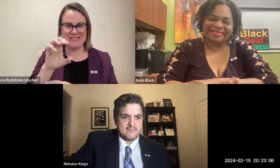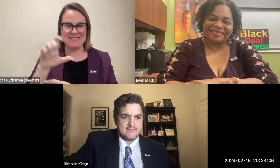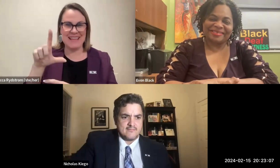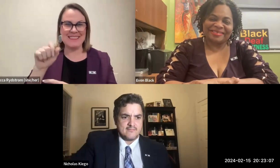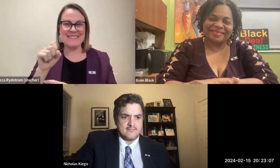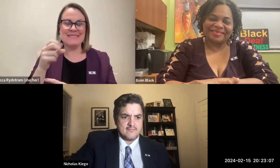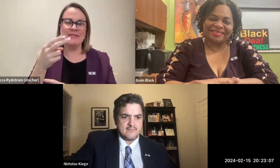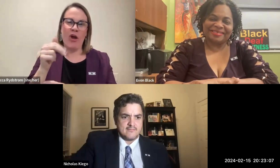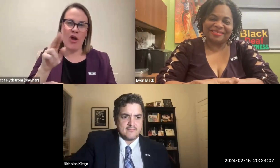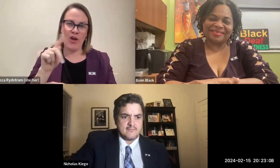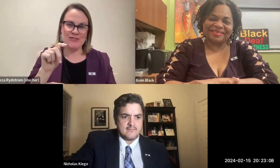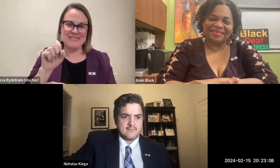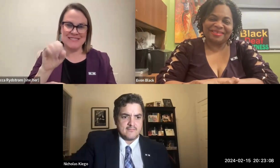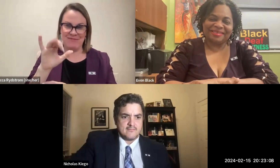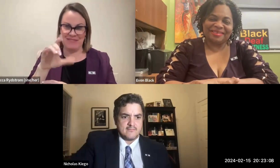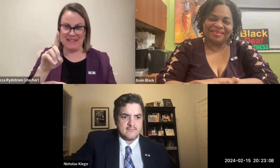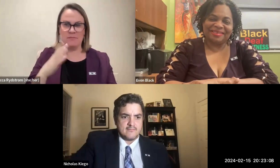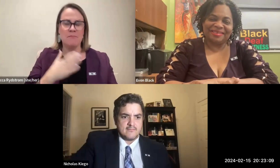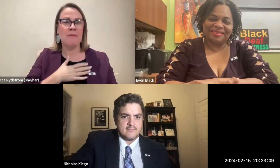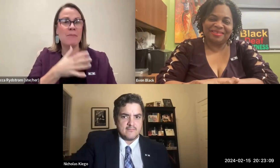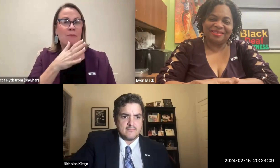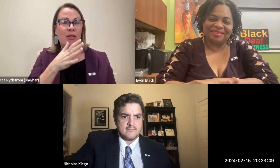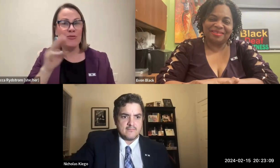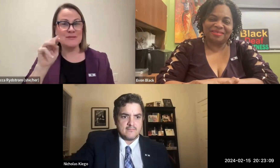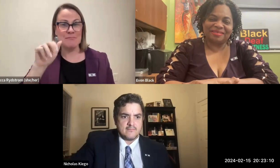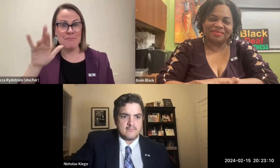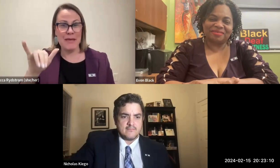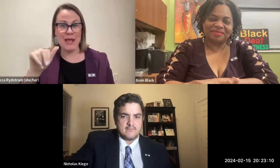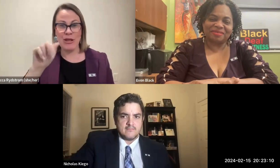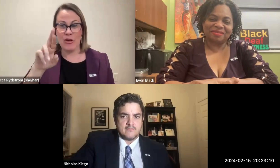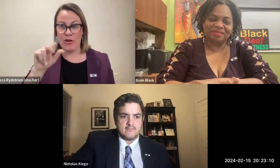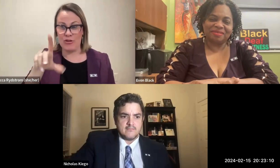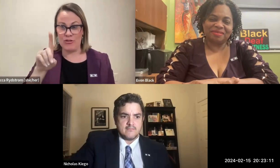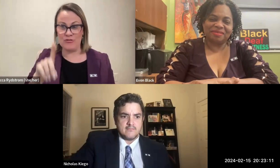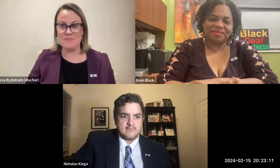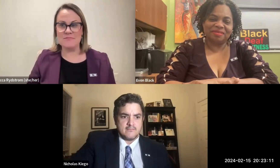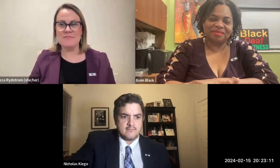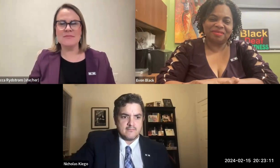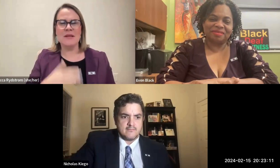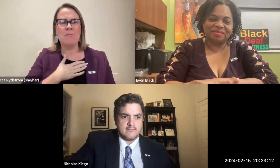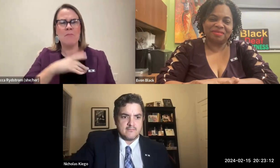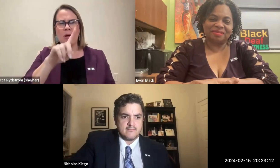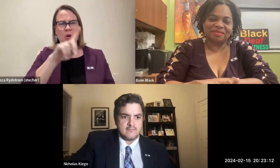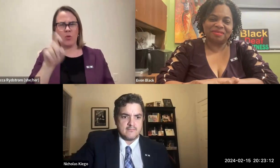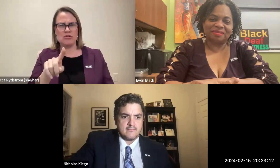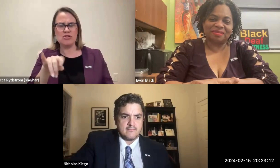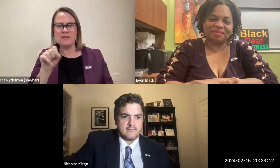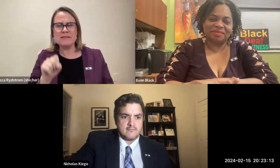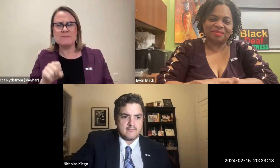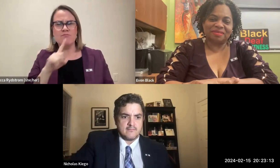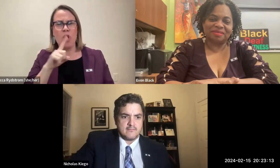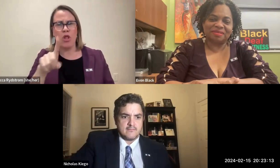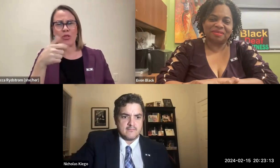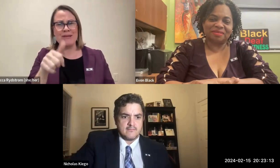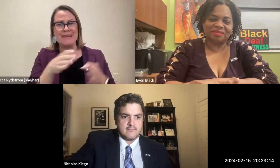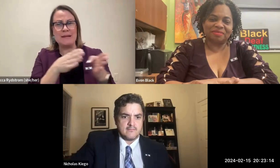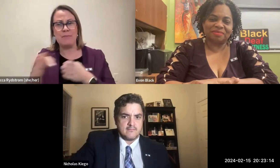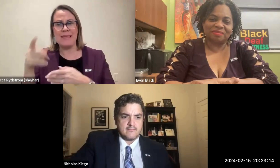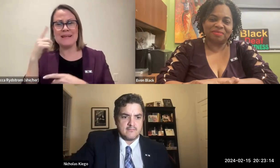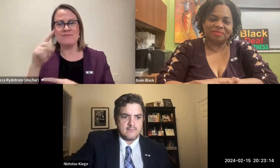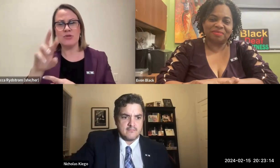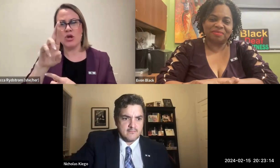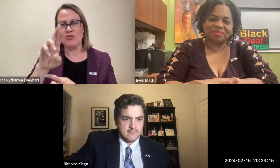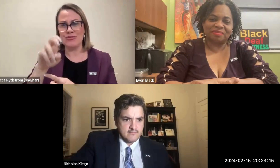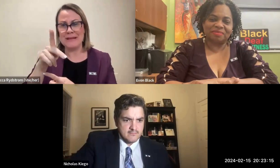presentation. This is Marcellus Hartsville. My mother was Mary Arnold. My